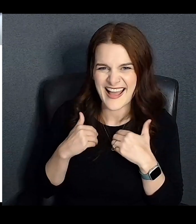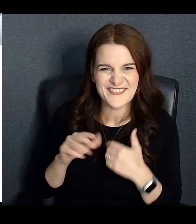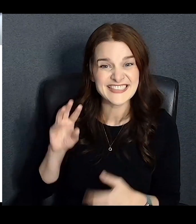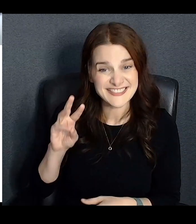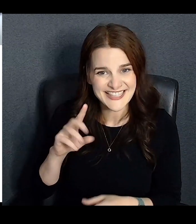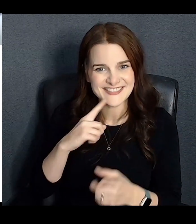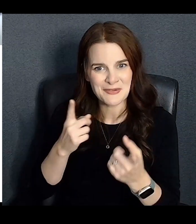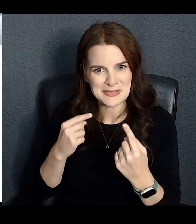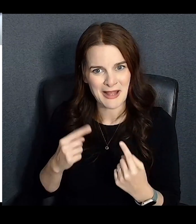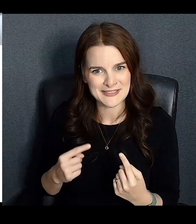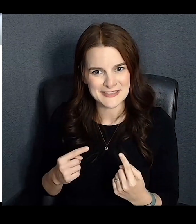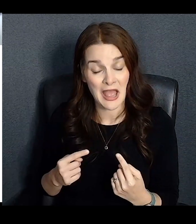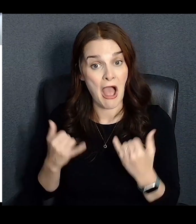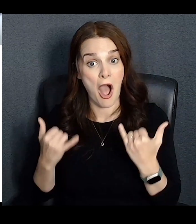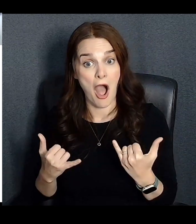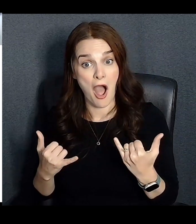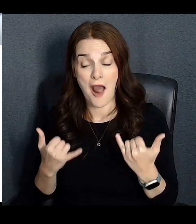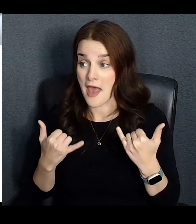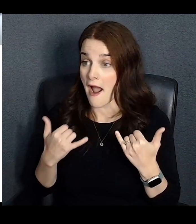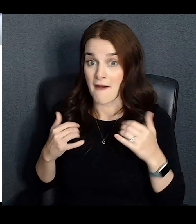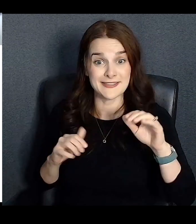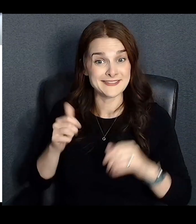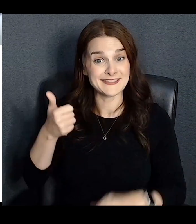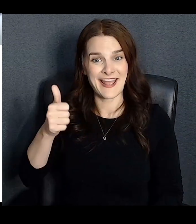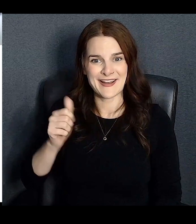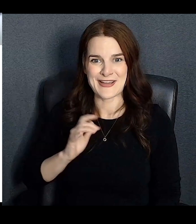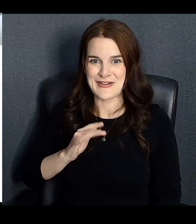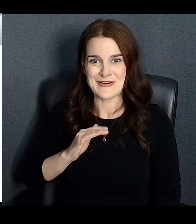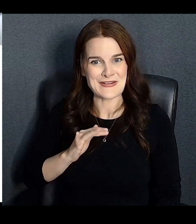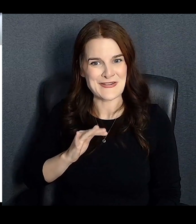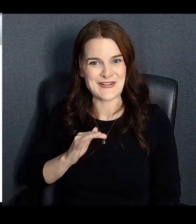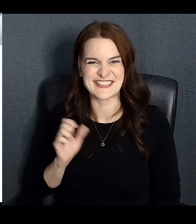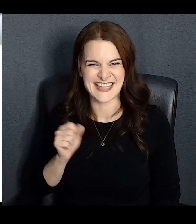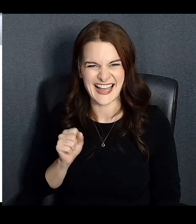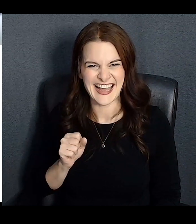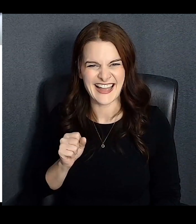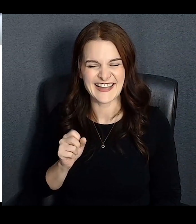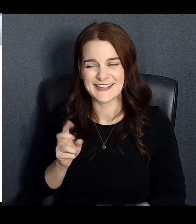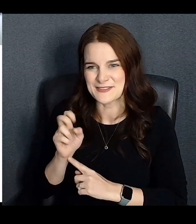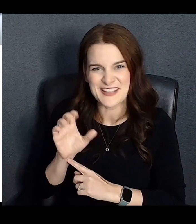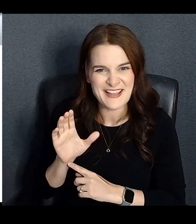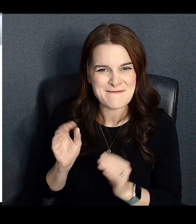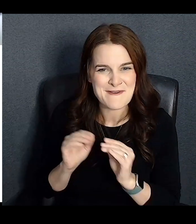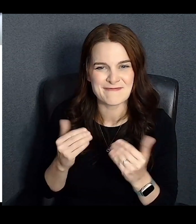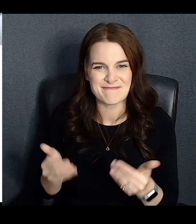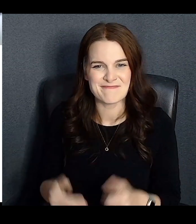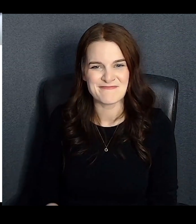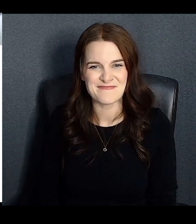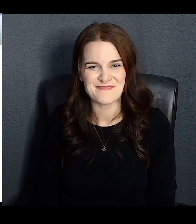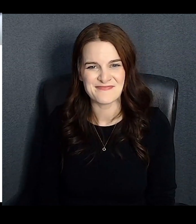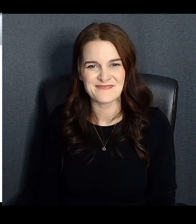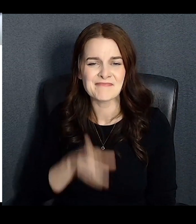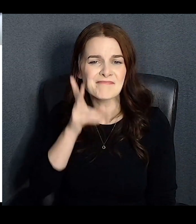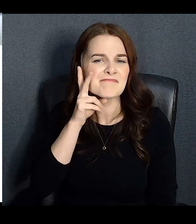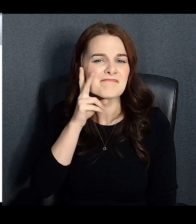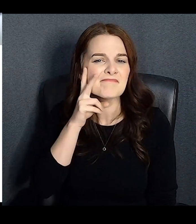Awesome. So we have 6 responses. I feel like, oh, now we have 10 responses. Cool. Yeah. I'll give it like maybe 2 more seconds